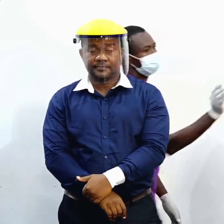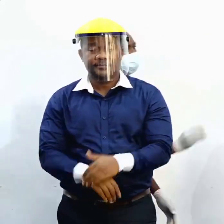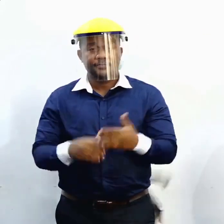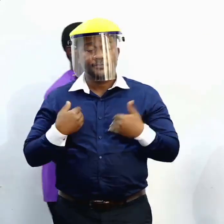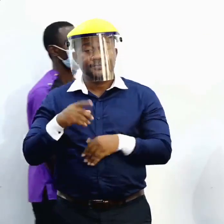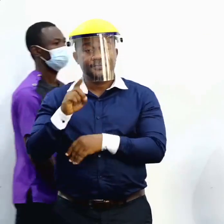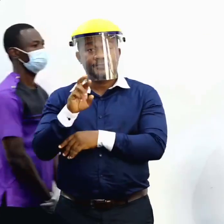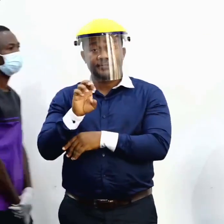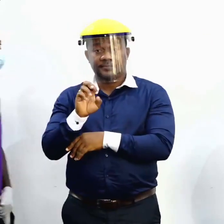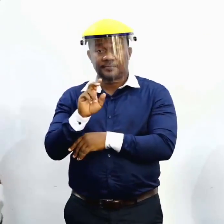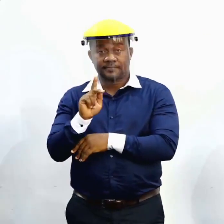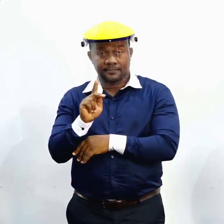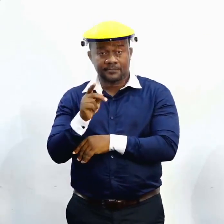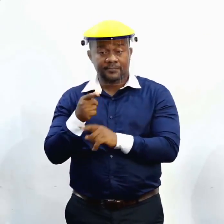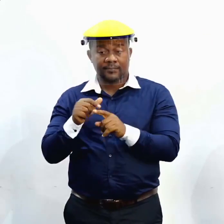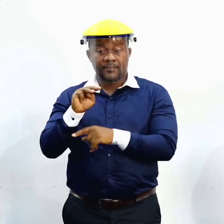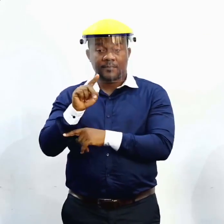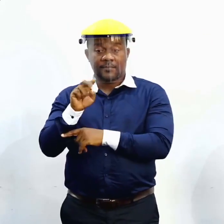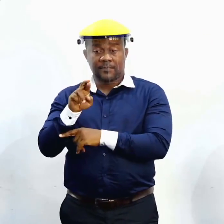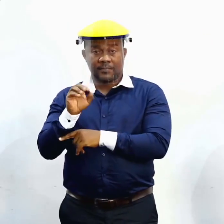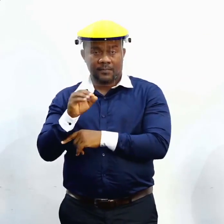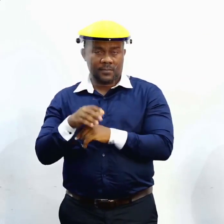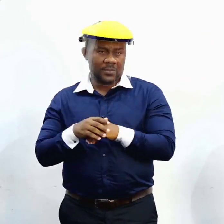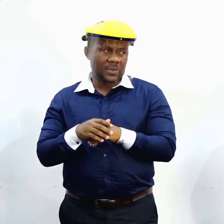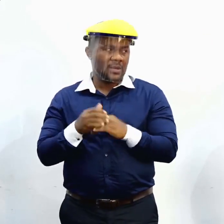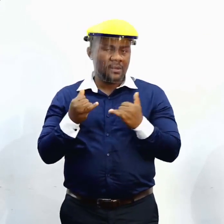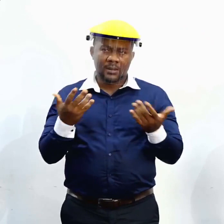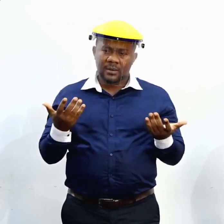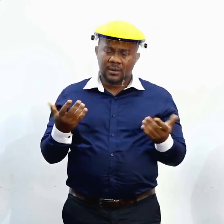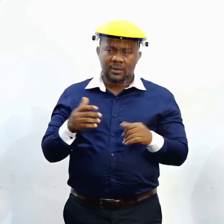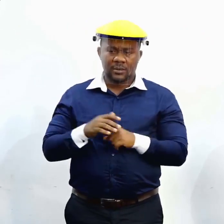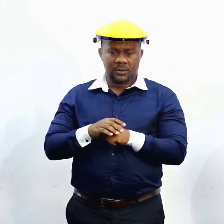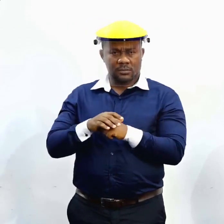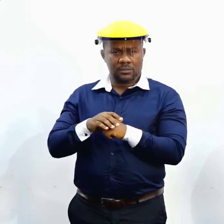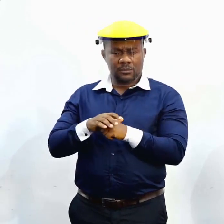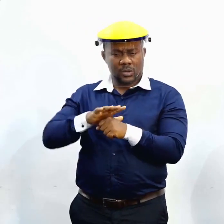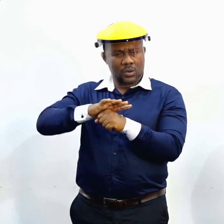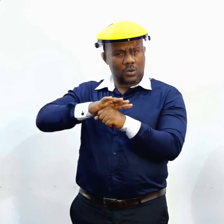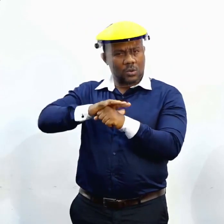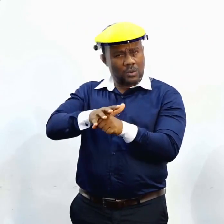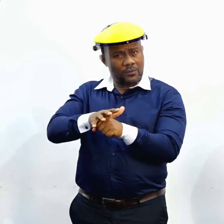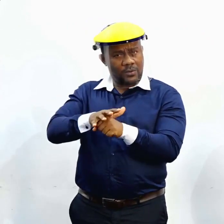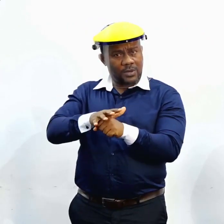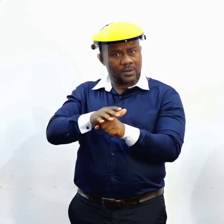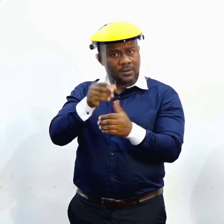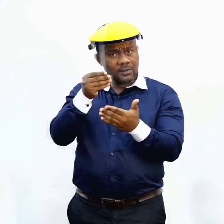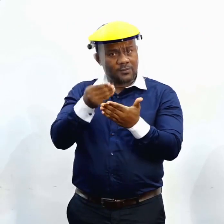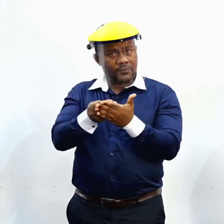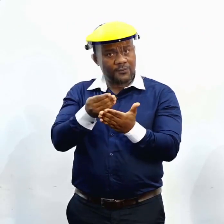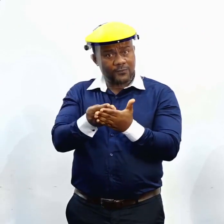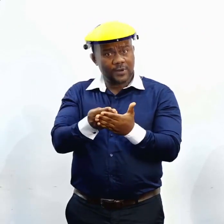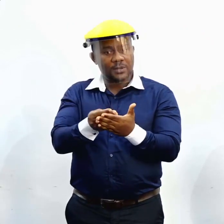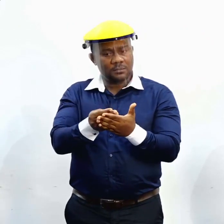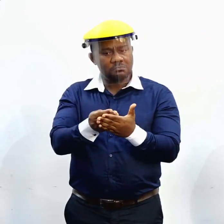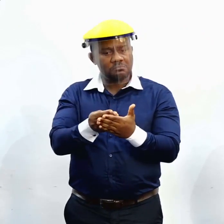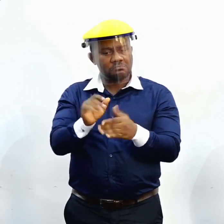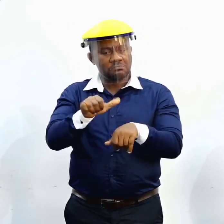My question is, what's the status of the COVID-19 fund set up last year to help the fight against